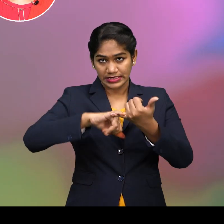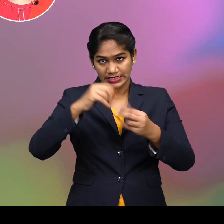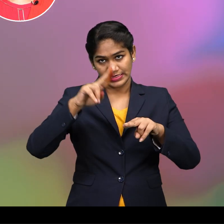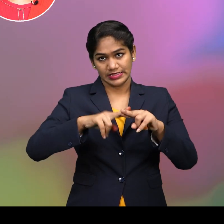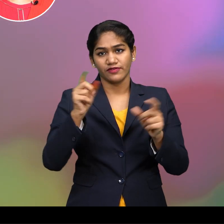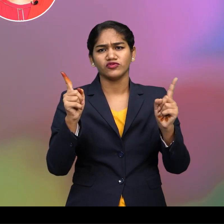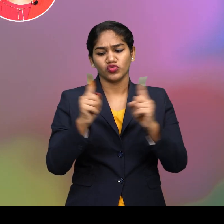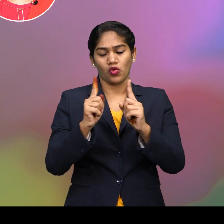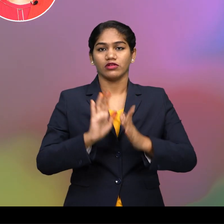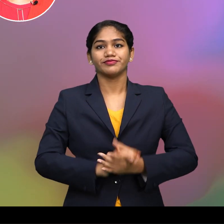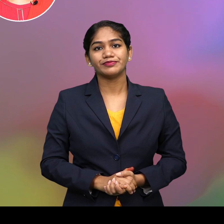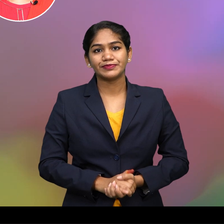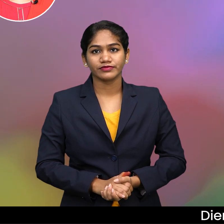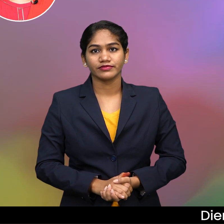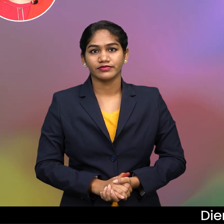CSF.